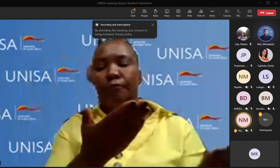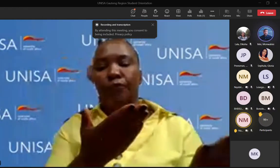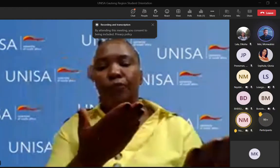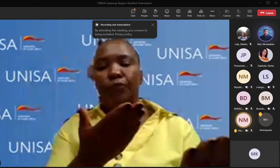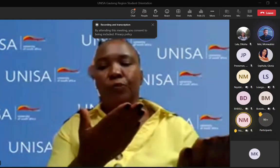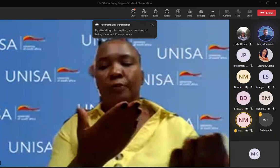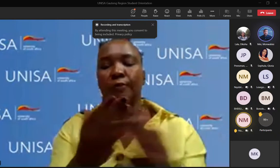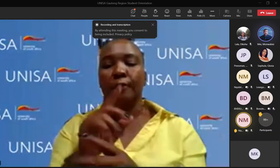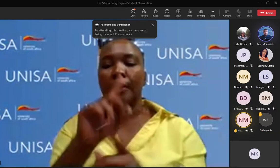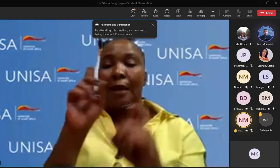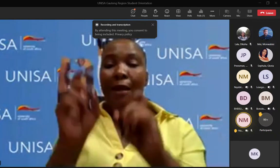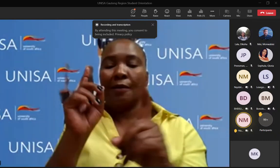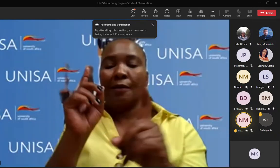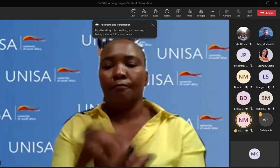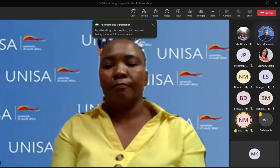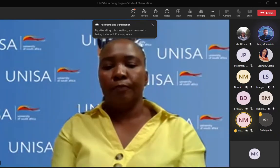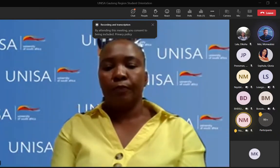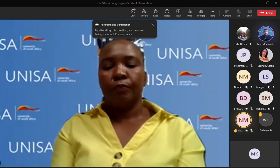question